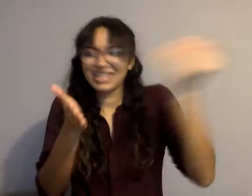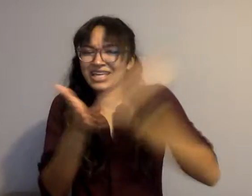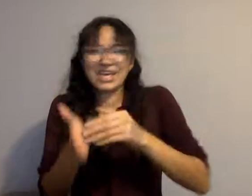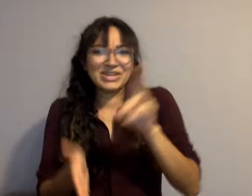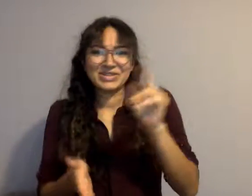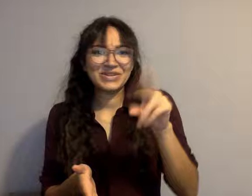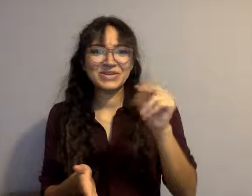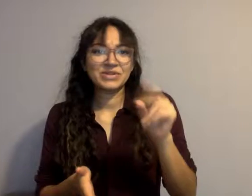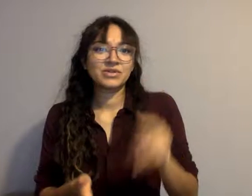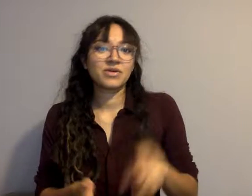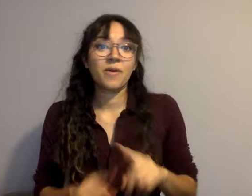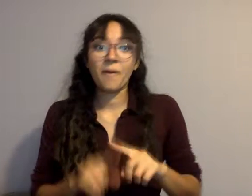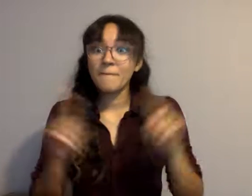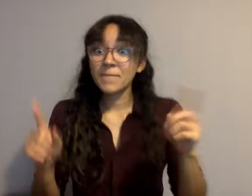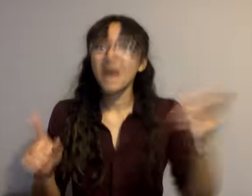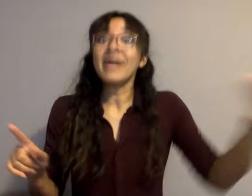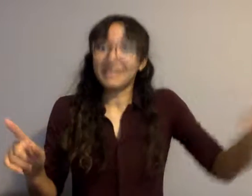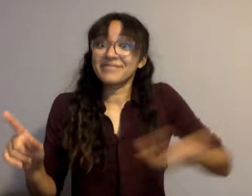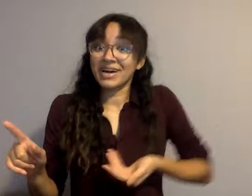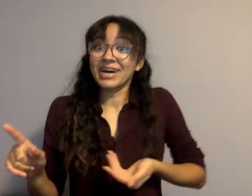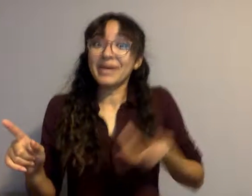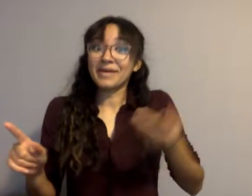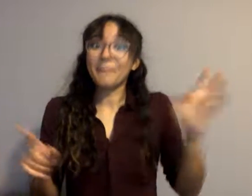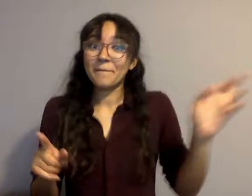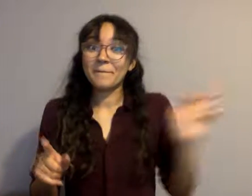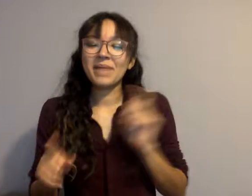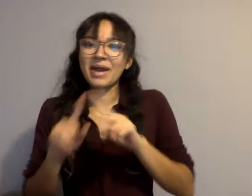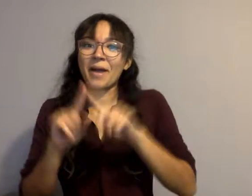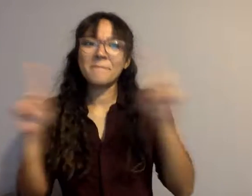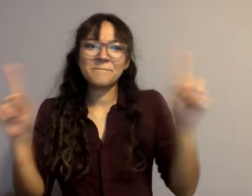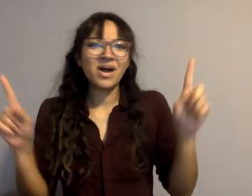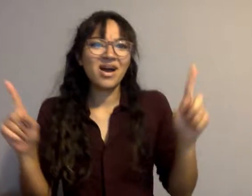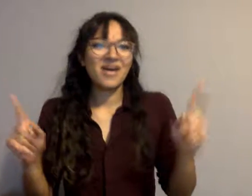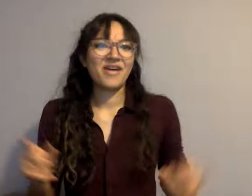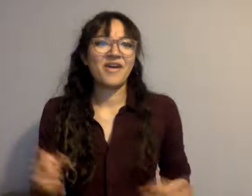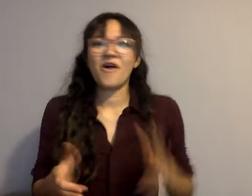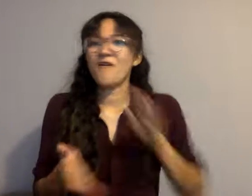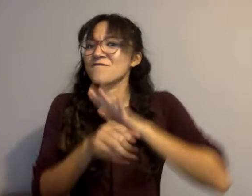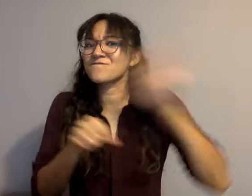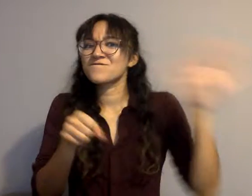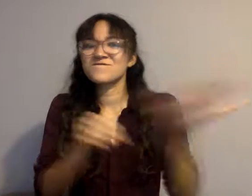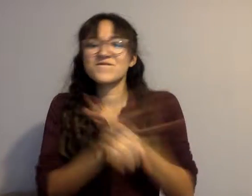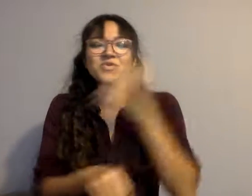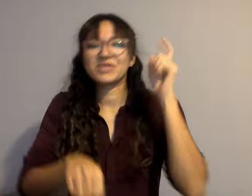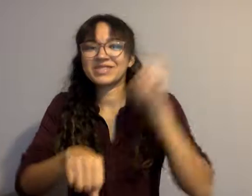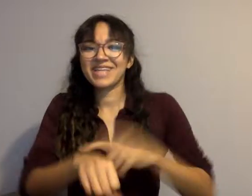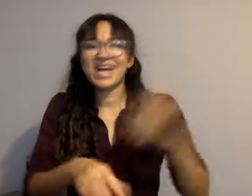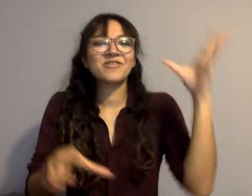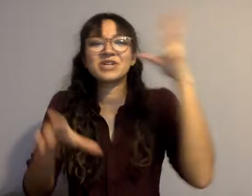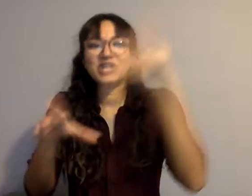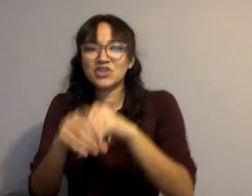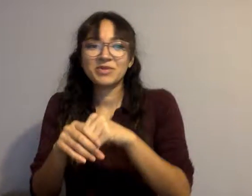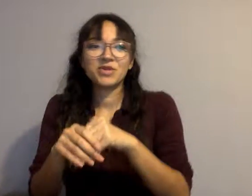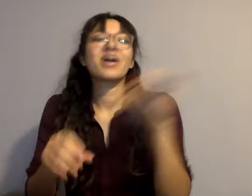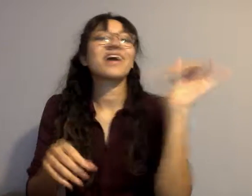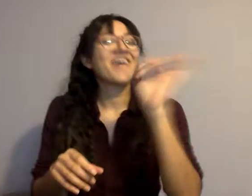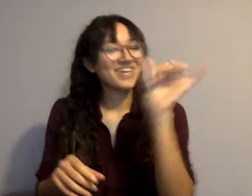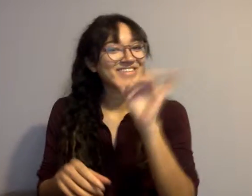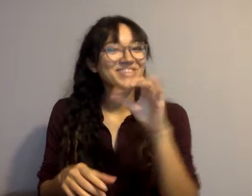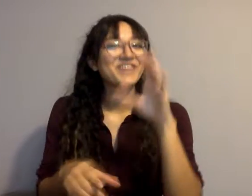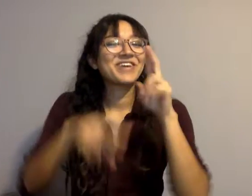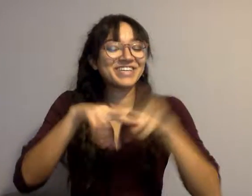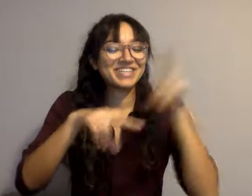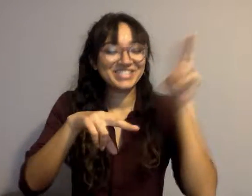only did Mr. Oberman invite me back, he made me a full-time contributor and he taped down my chair.